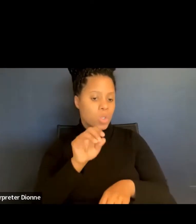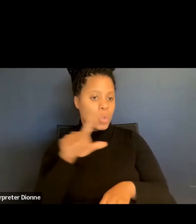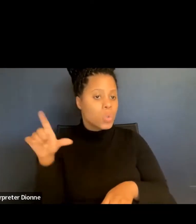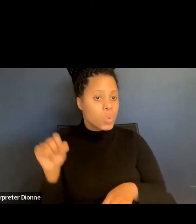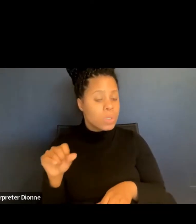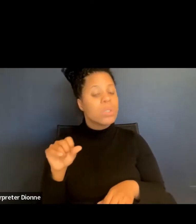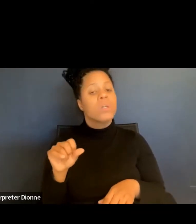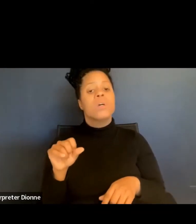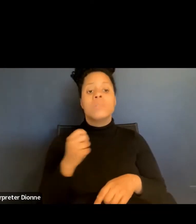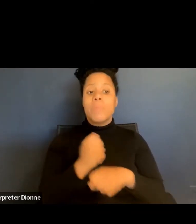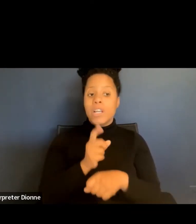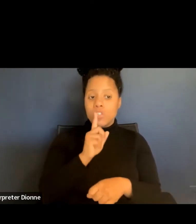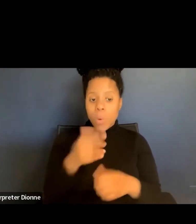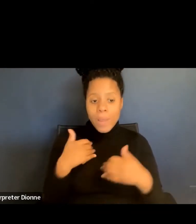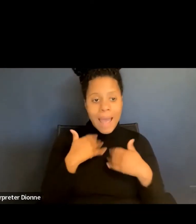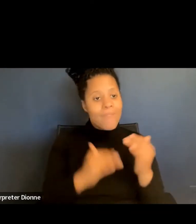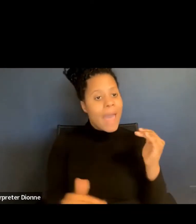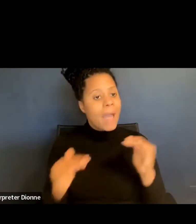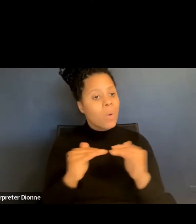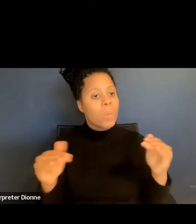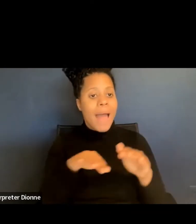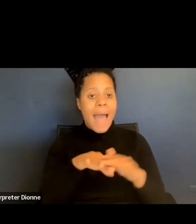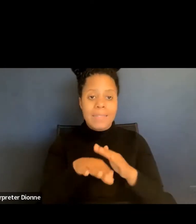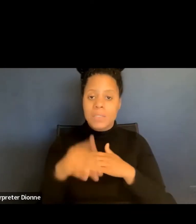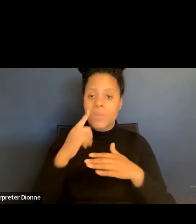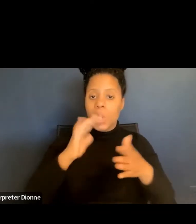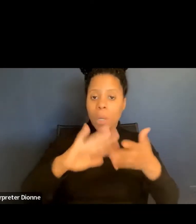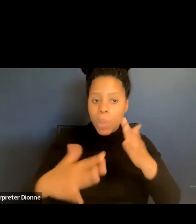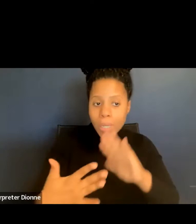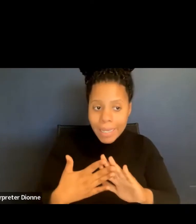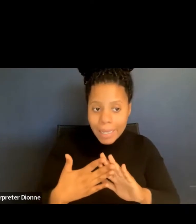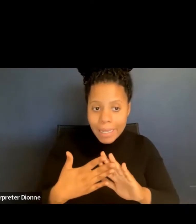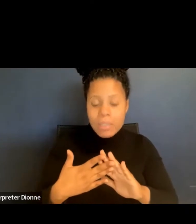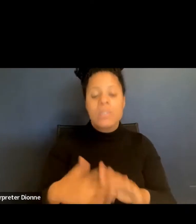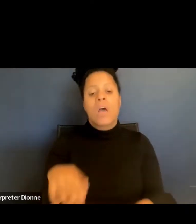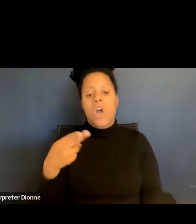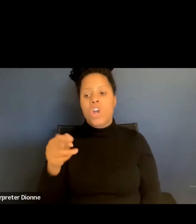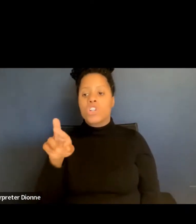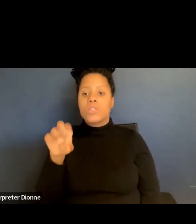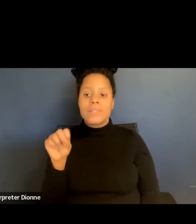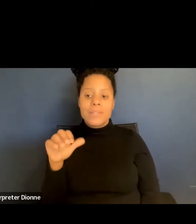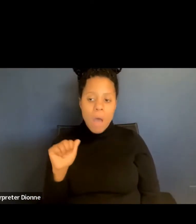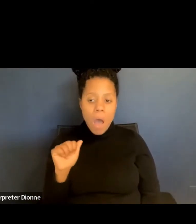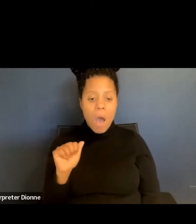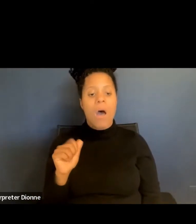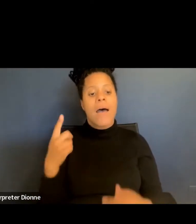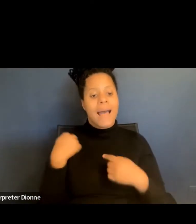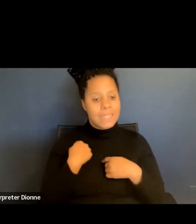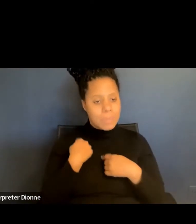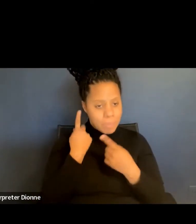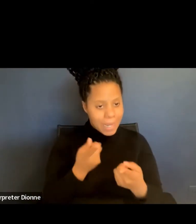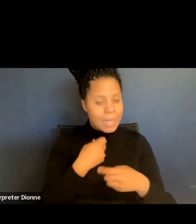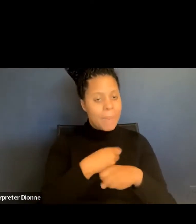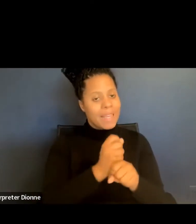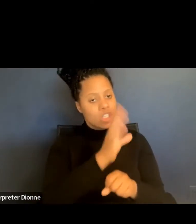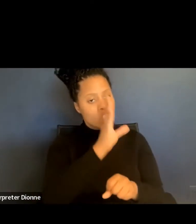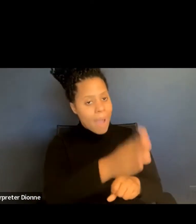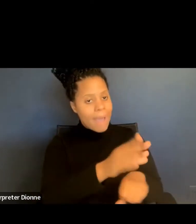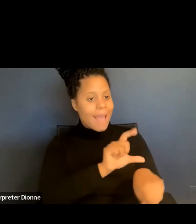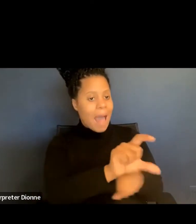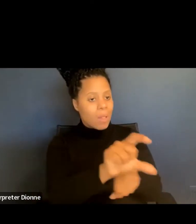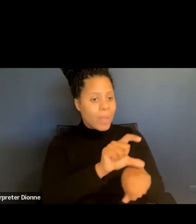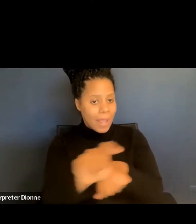to communities and vulnerable populations, HRSA has been making available direct allocations of